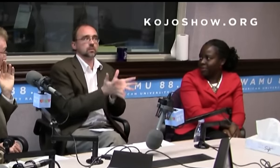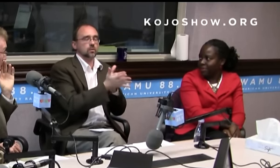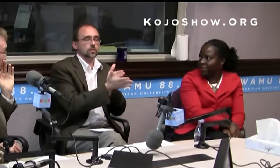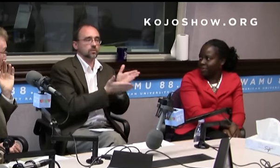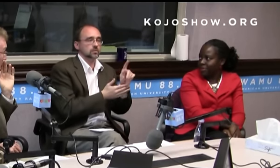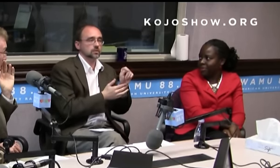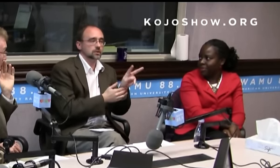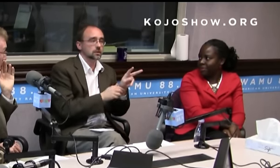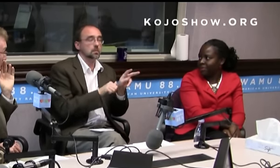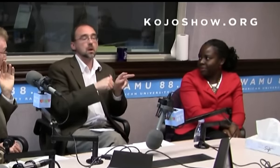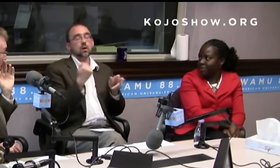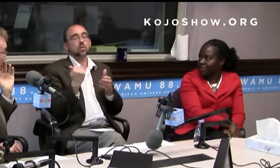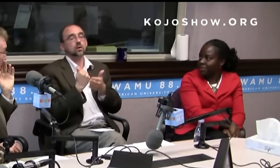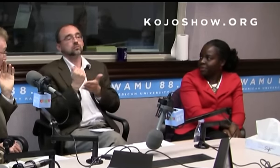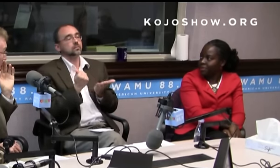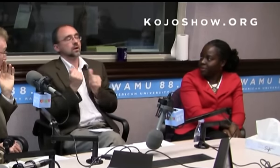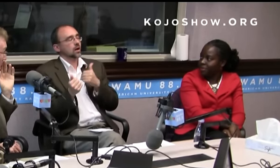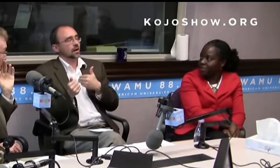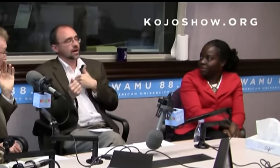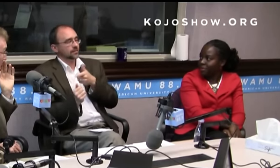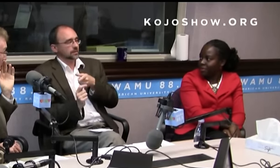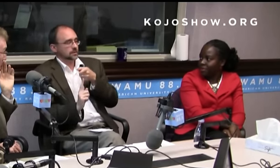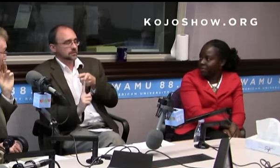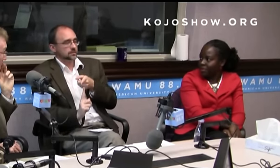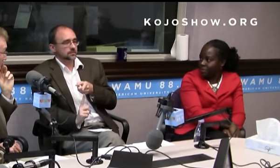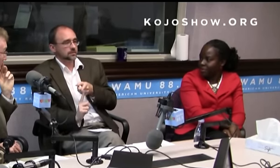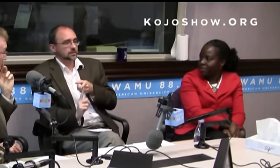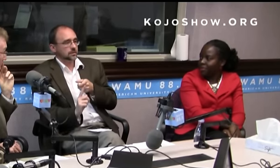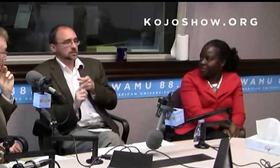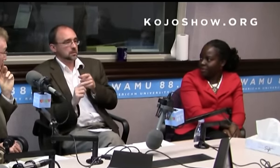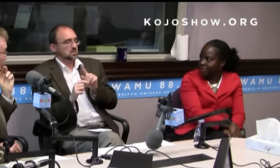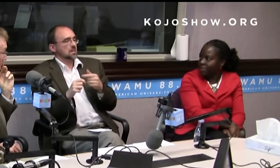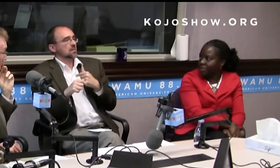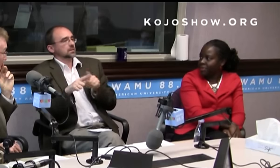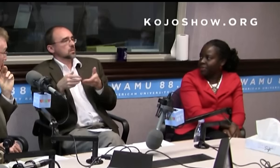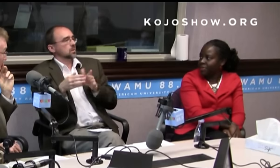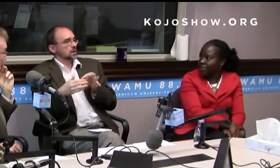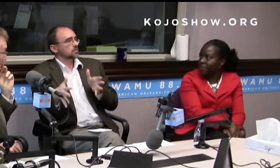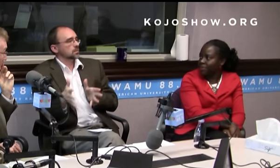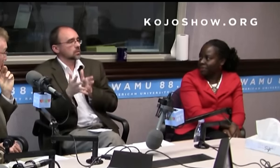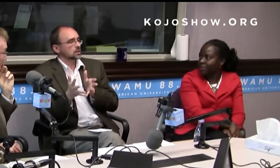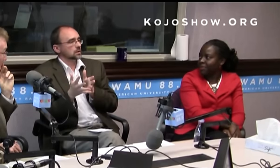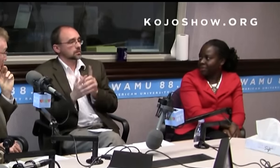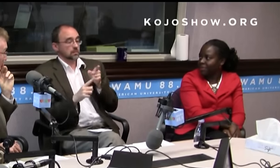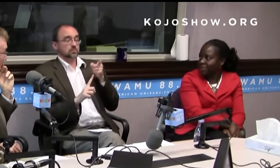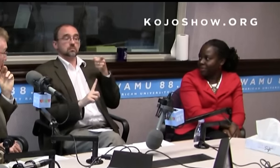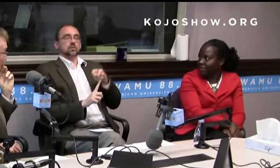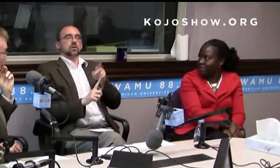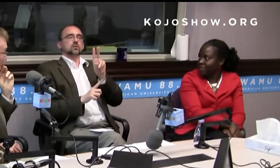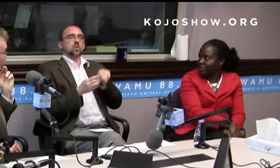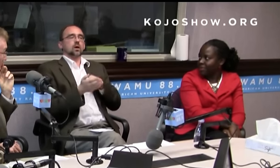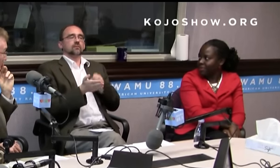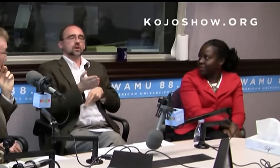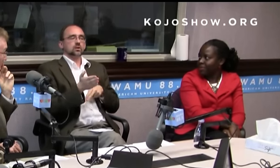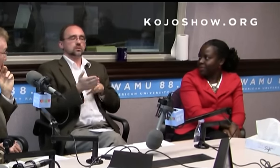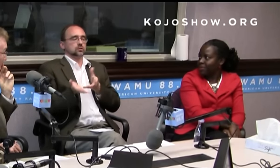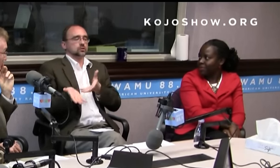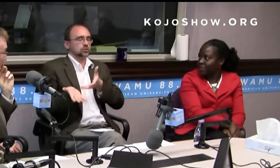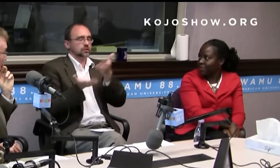So some countries will have specific laws that are really promoting the